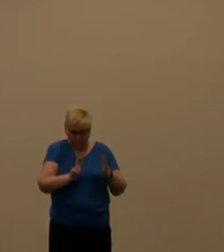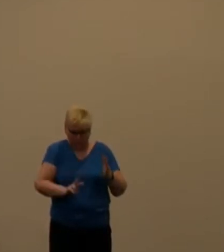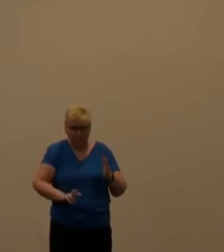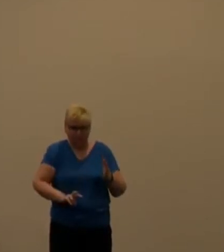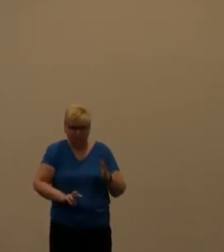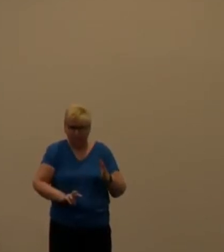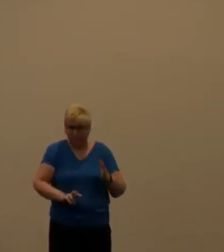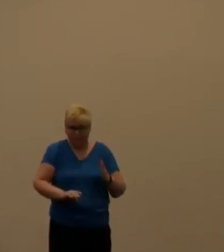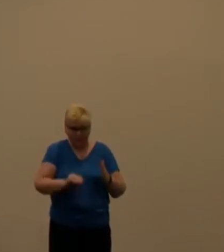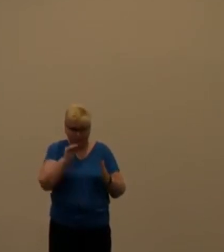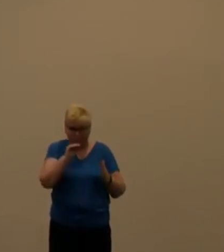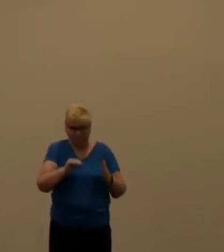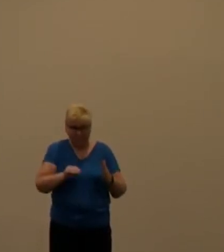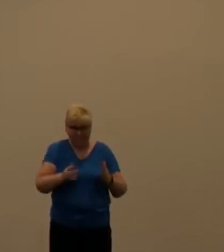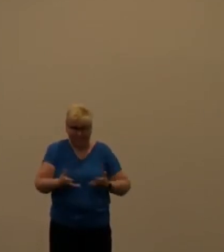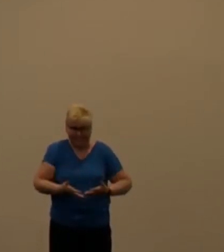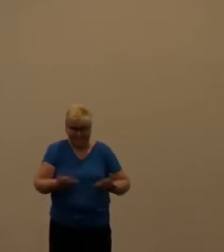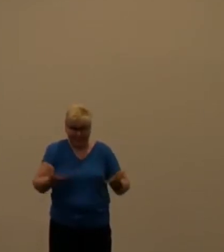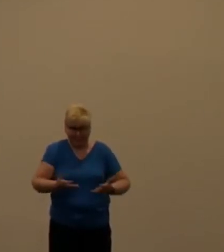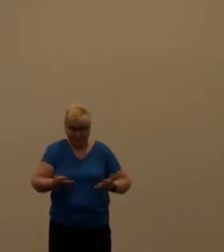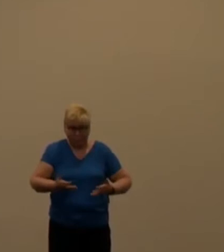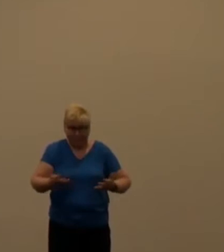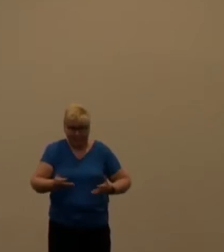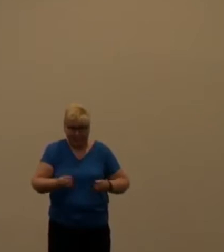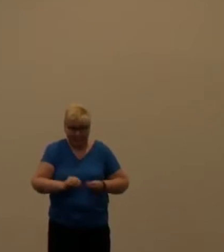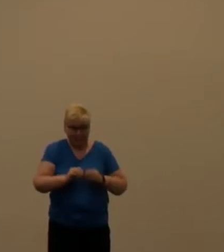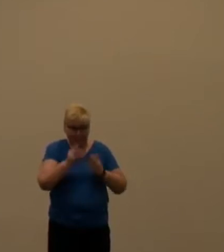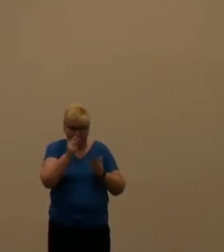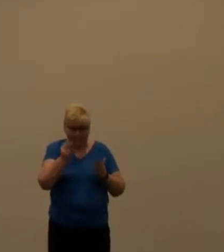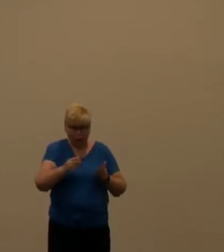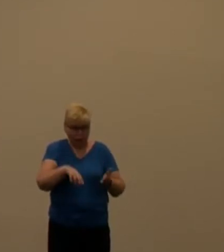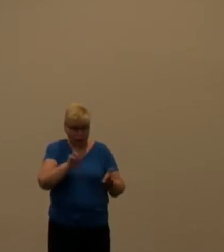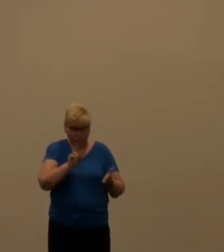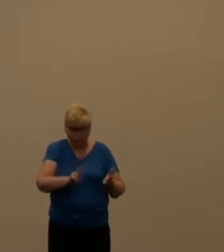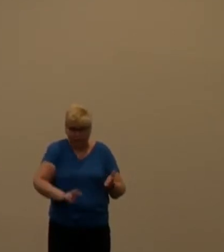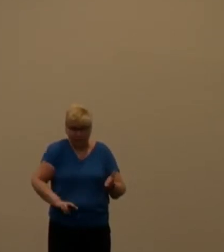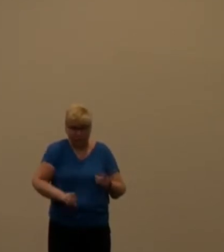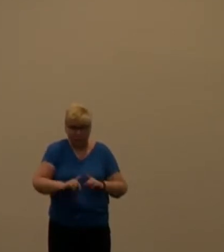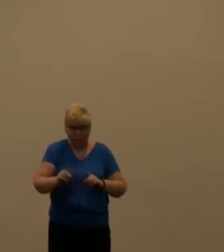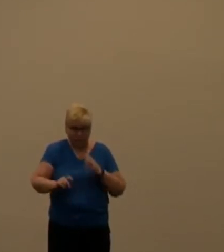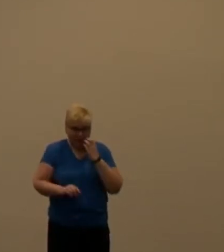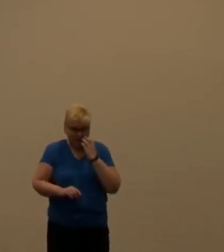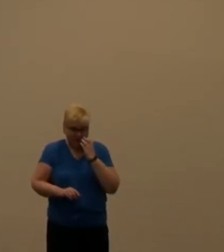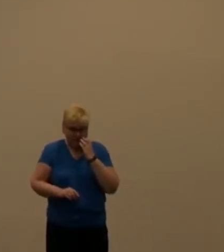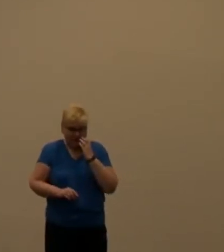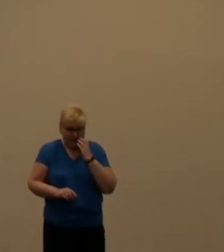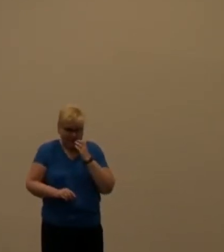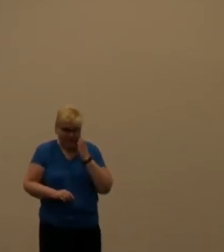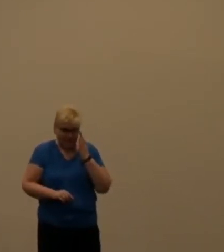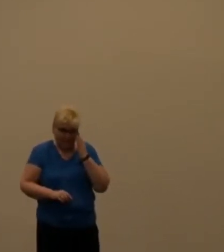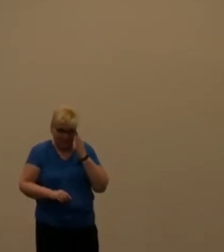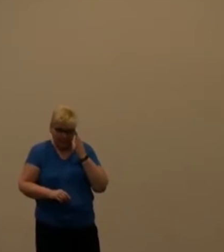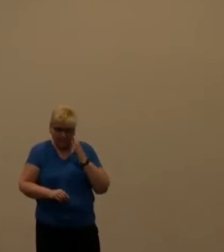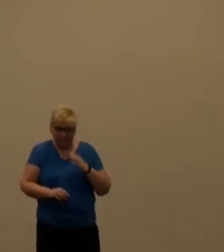them anywhere. Just put them on a paper, make a picture, you have documentation for it. It's lousy, terrible as